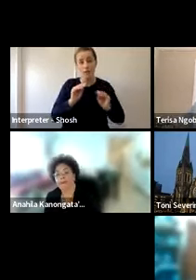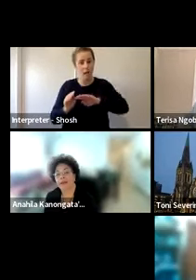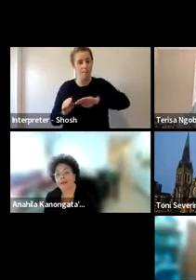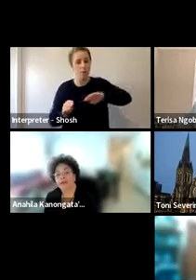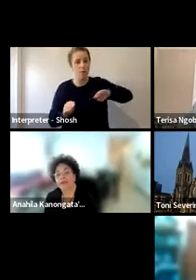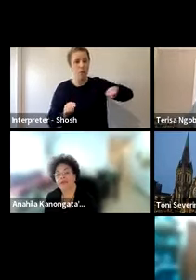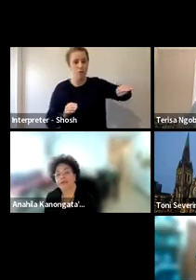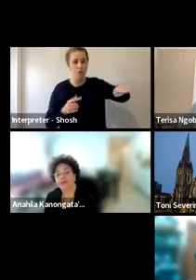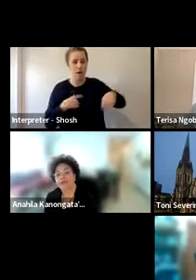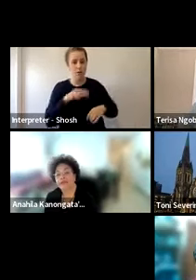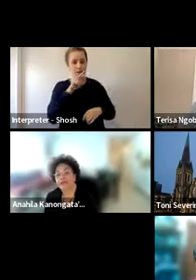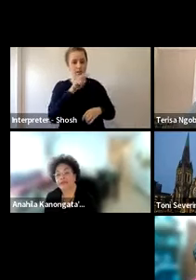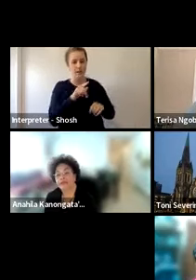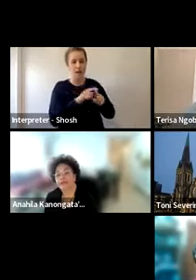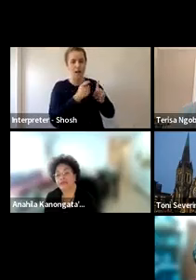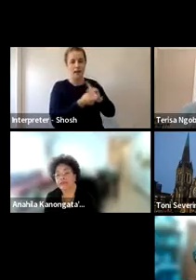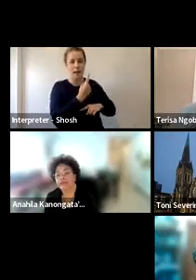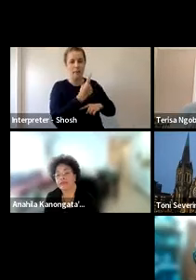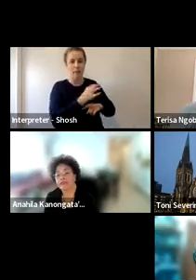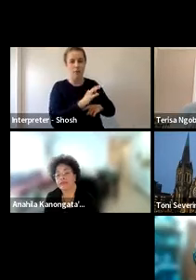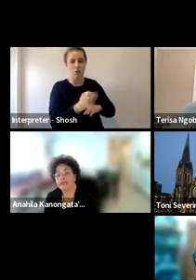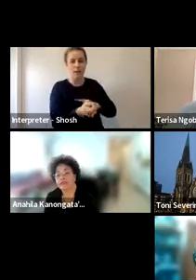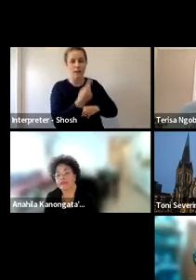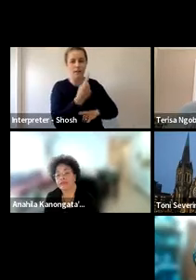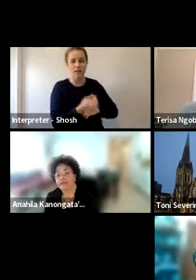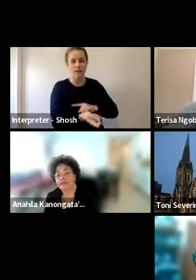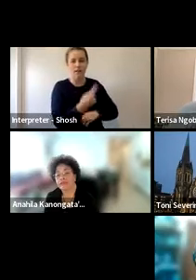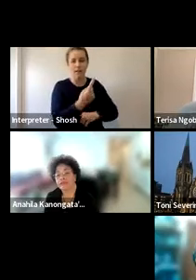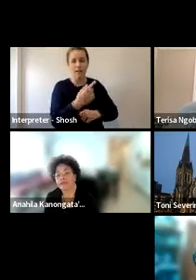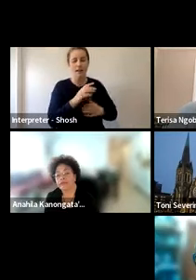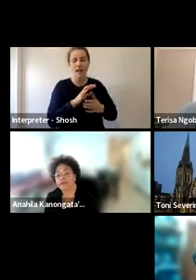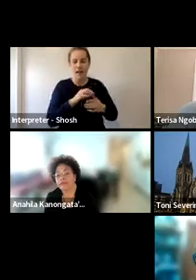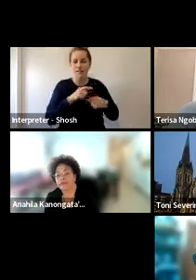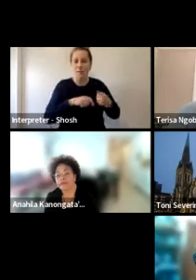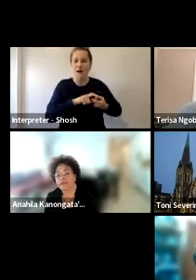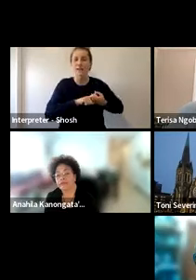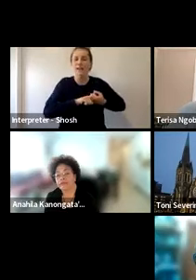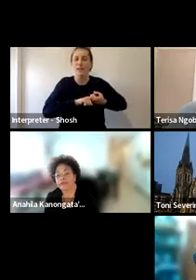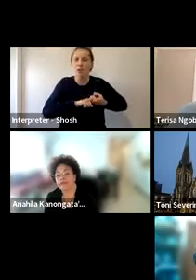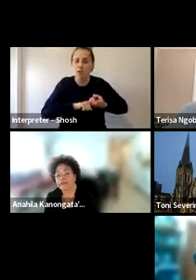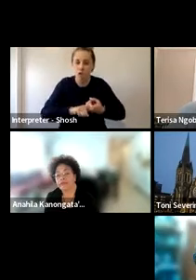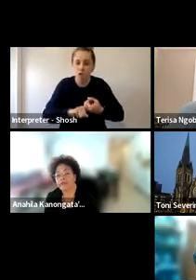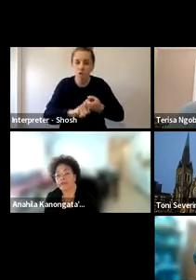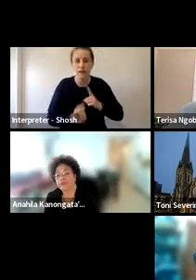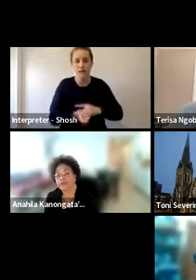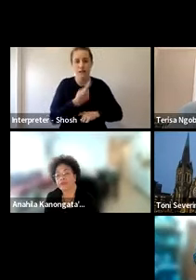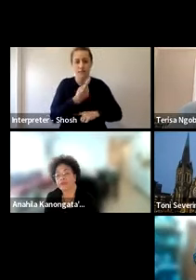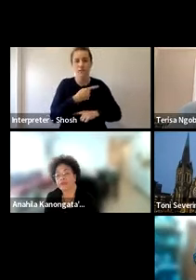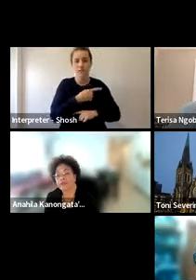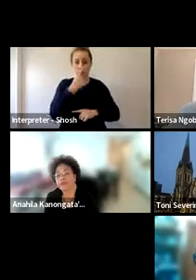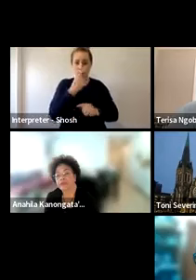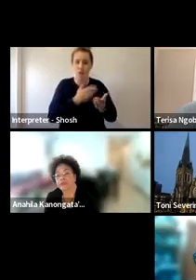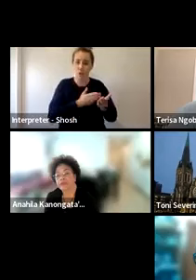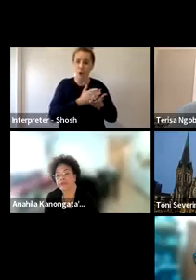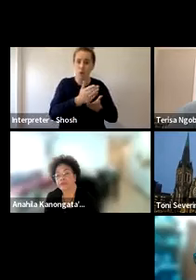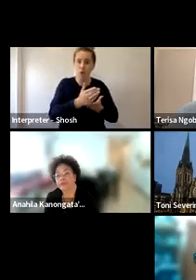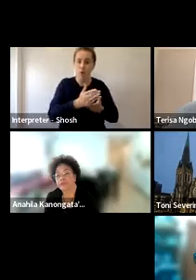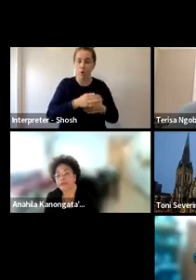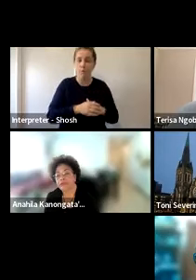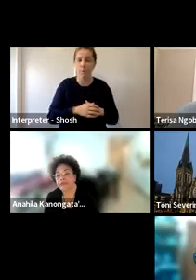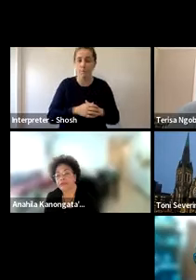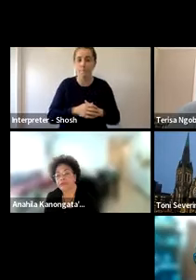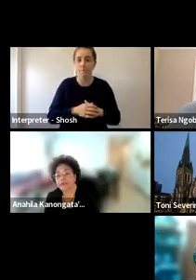because it's seen as an episodic event, and it's not. It's about an enduring event that people with epilepsy